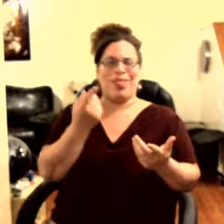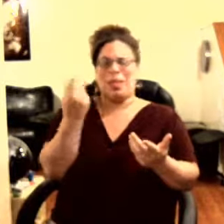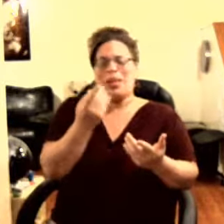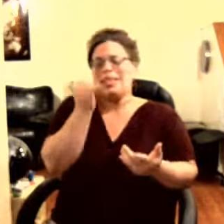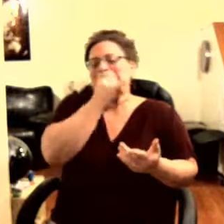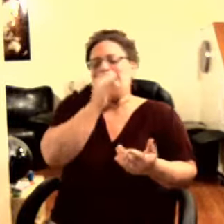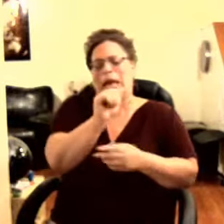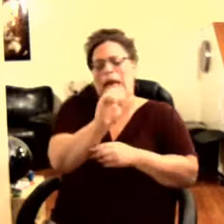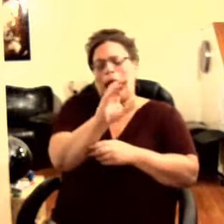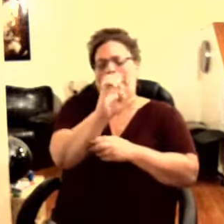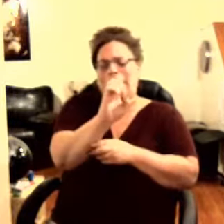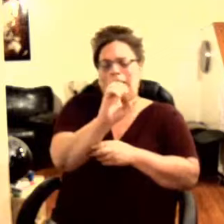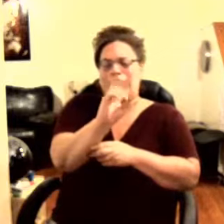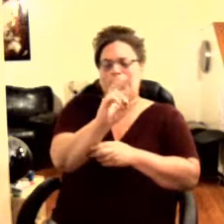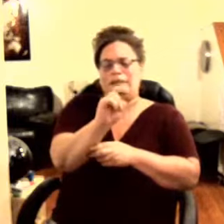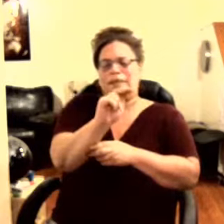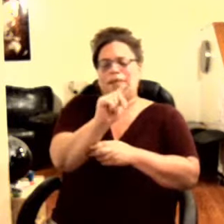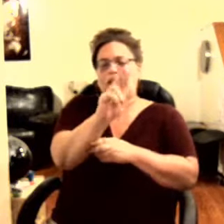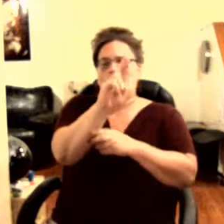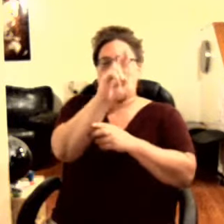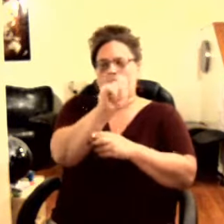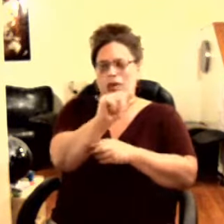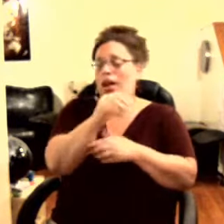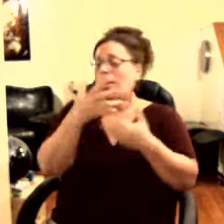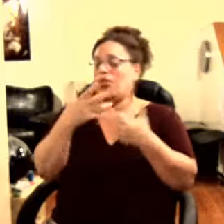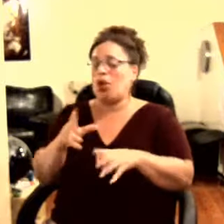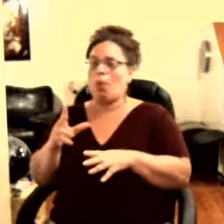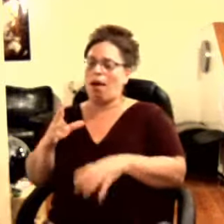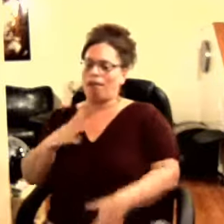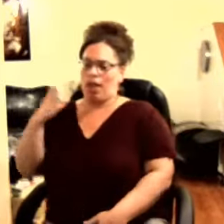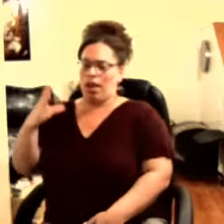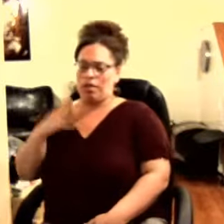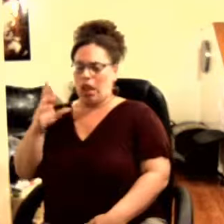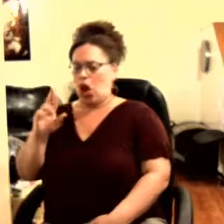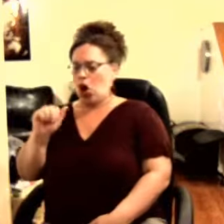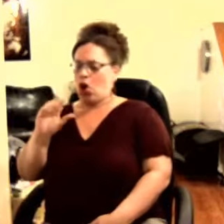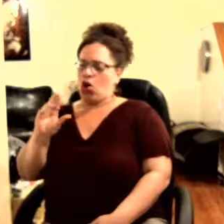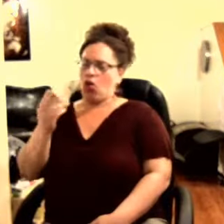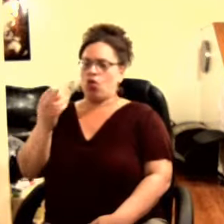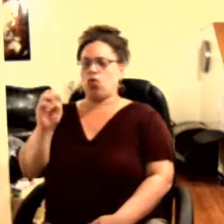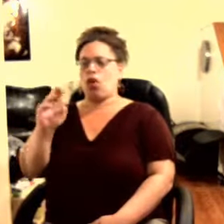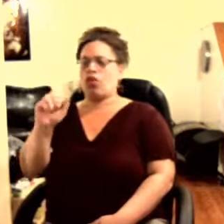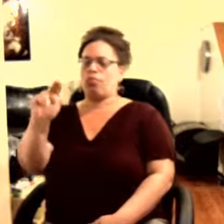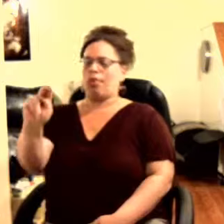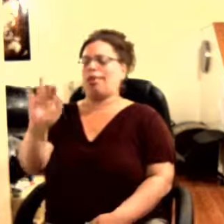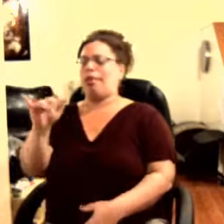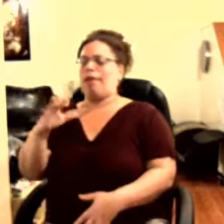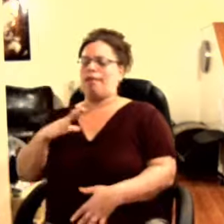So the best editing gives us a bit of both. It gives us a little bit of Justin Bieber and a little bit of Afghanistan. It gives us some information vegetables.